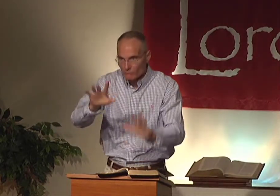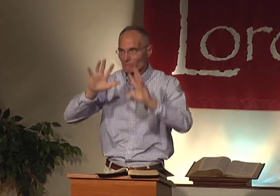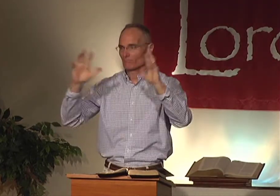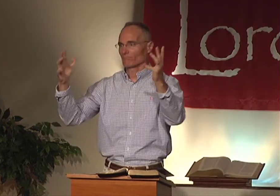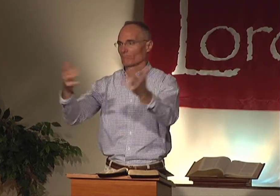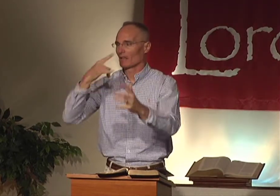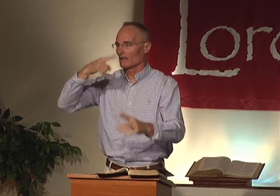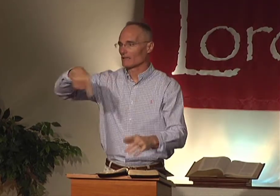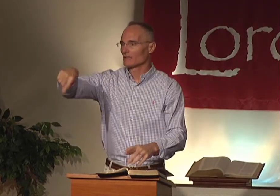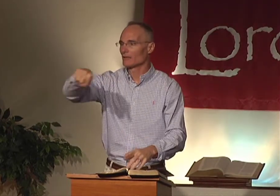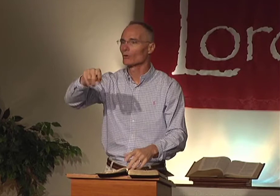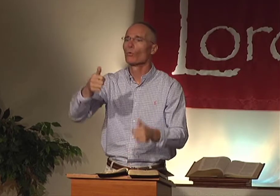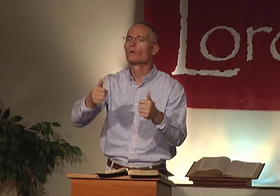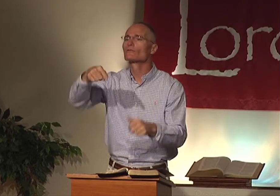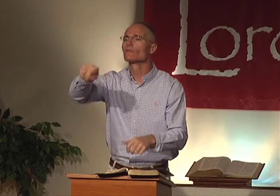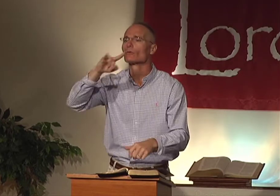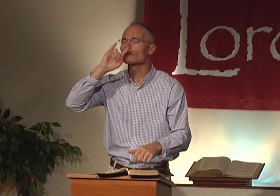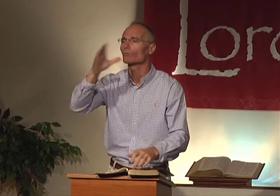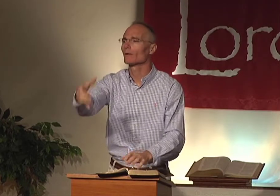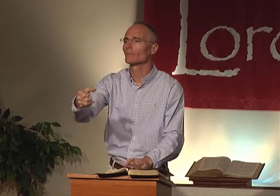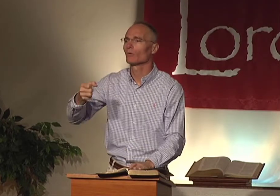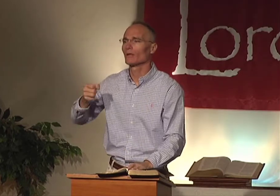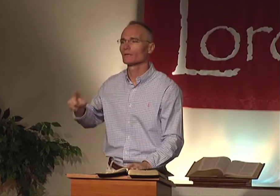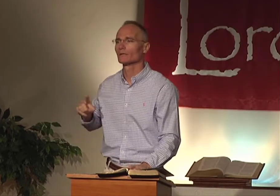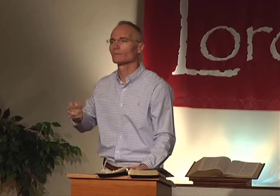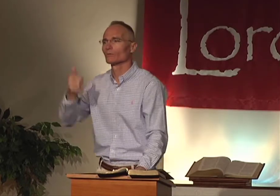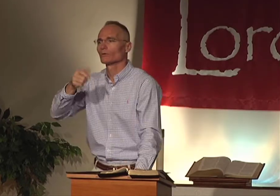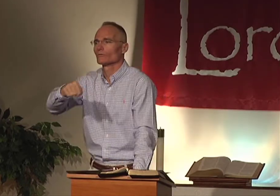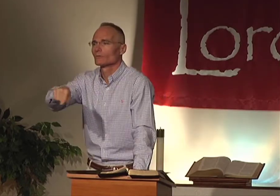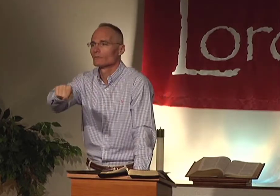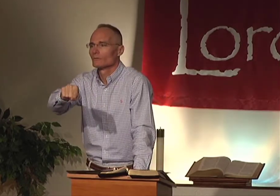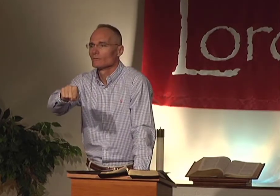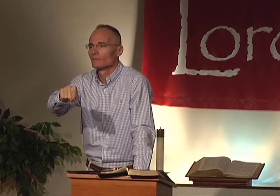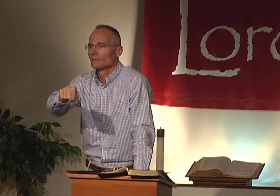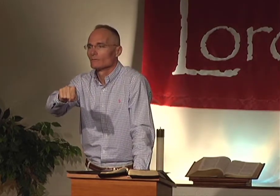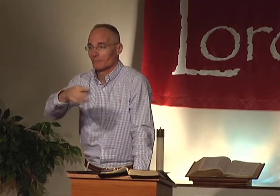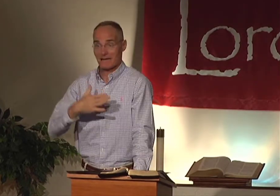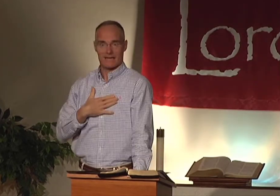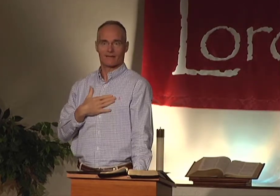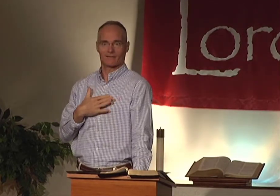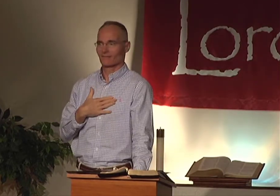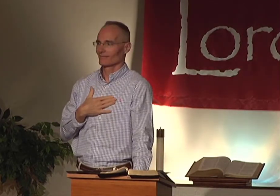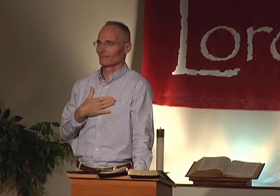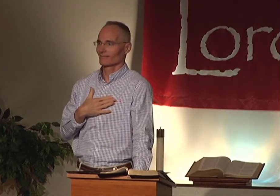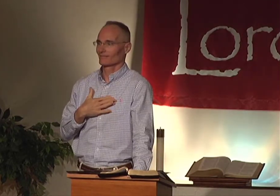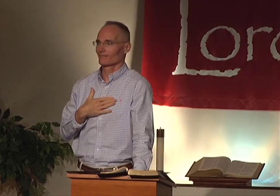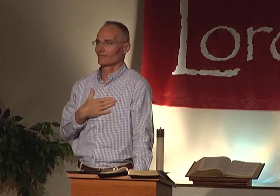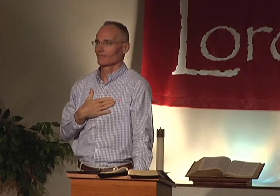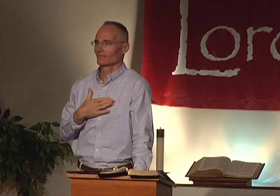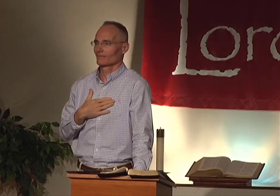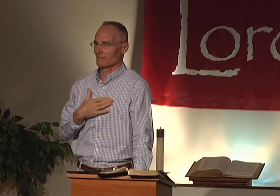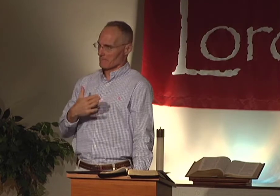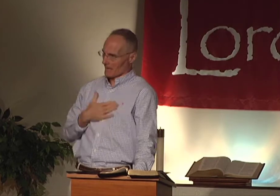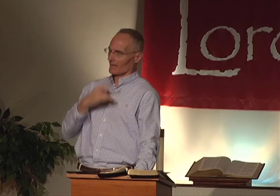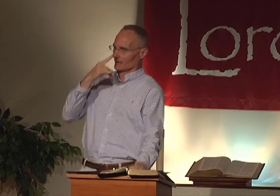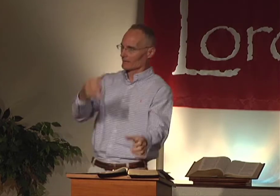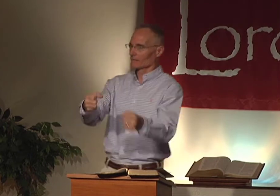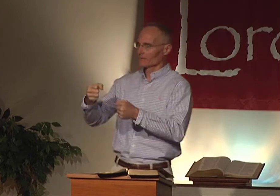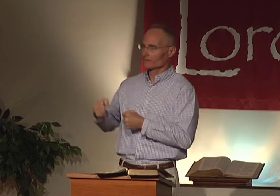this. And there's a whole group of kids there. Which kids do I pull out to discipline? I pull out my kids, mine.